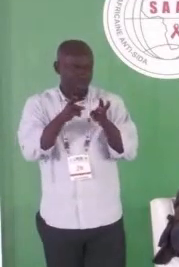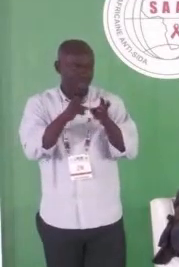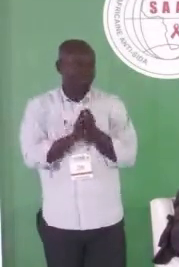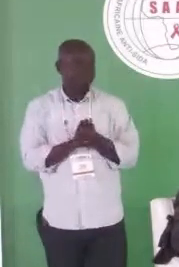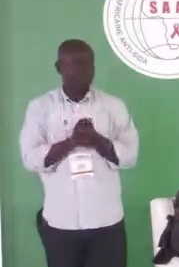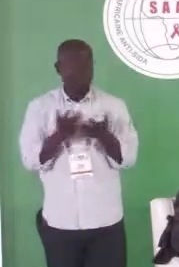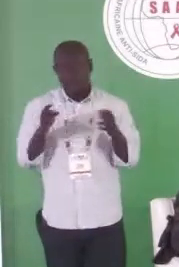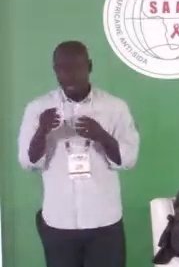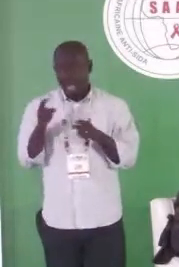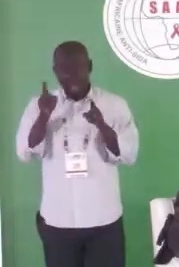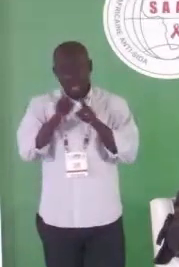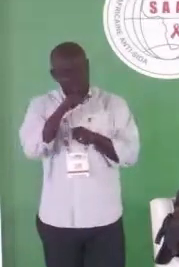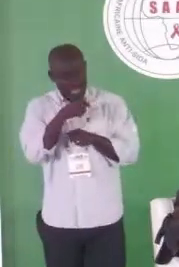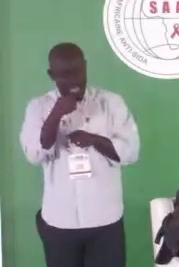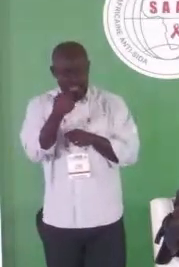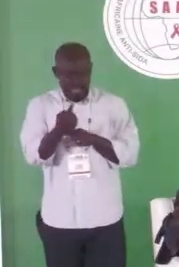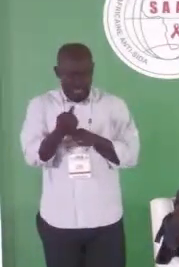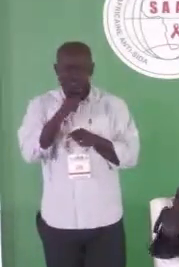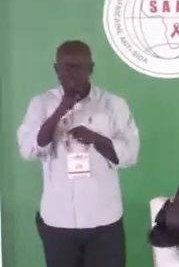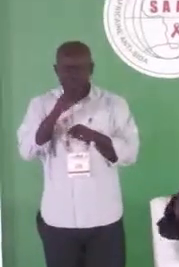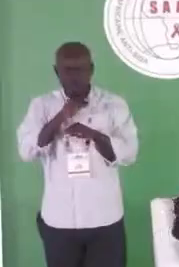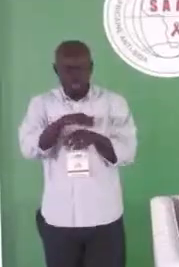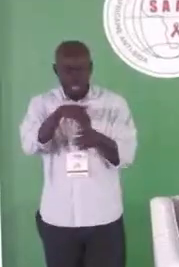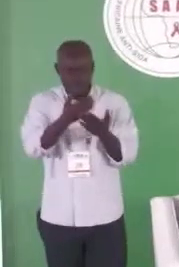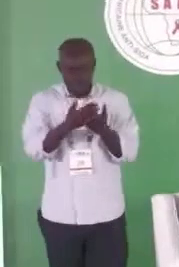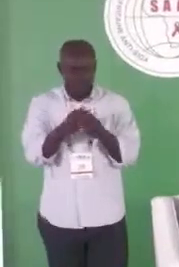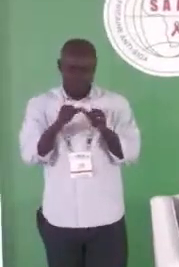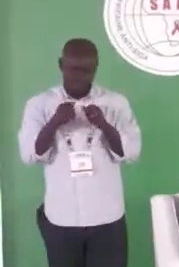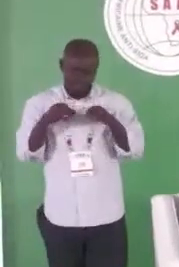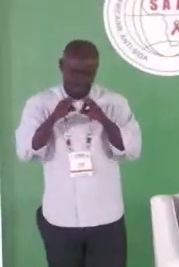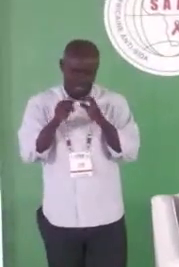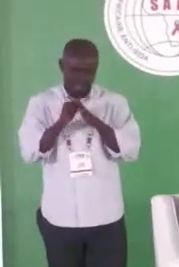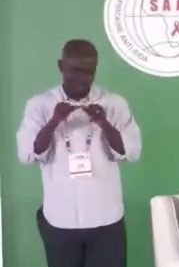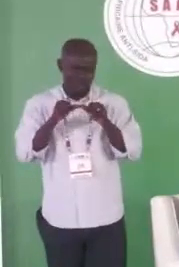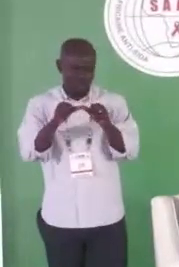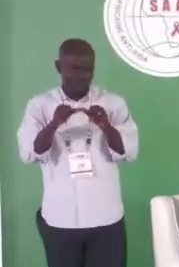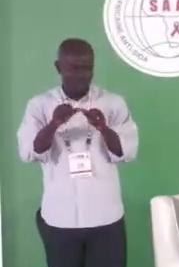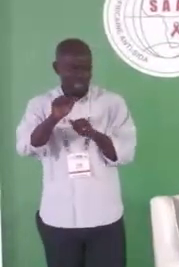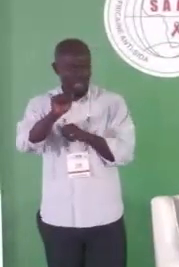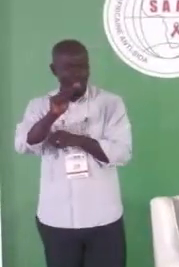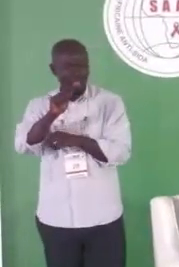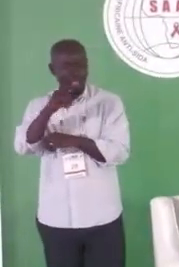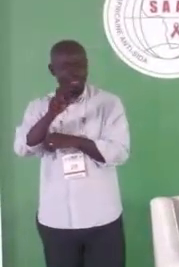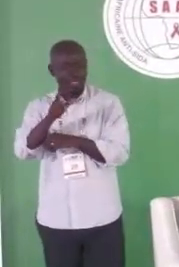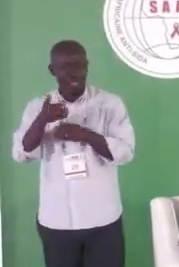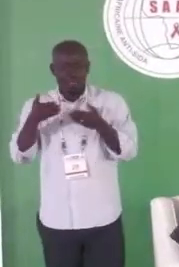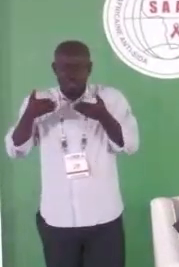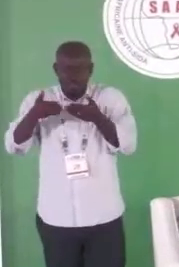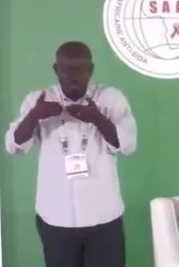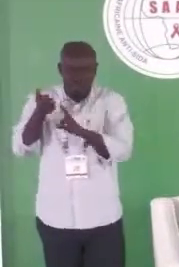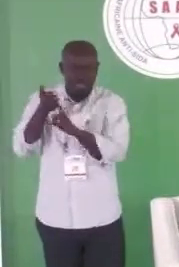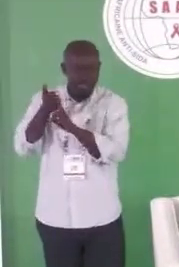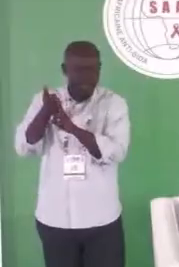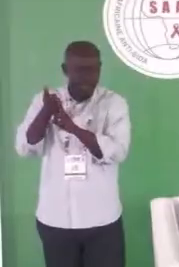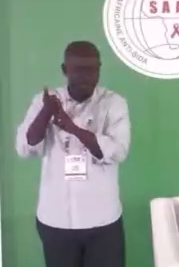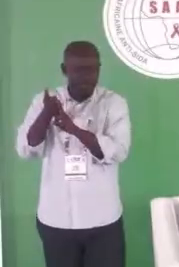not there, to really keep track. So we'll call on Angela, the next speaker. She will introduce herself and